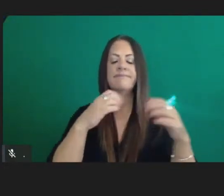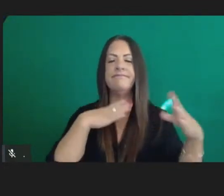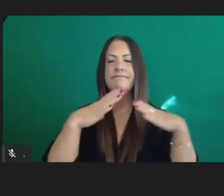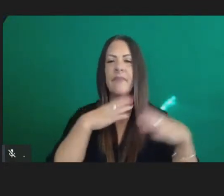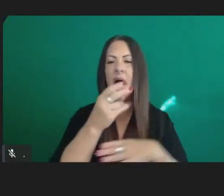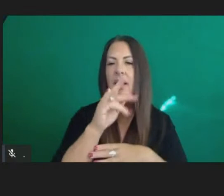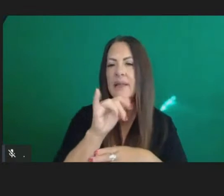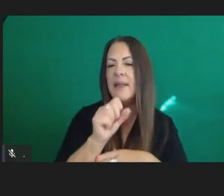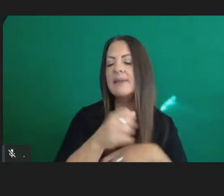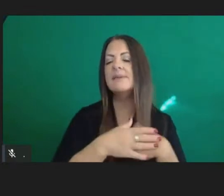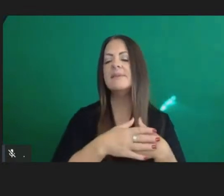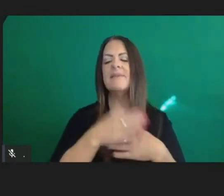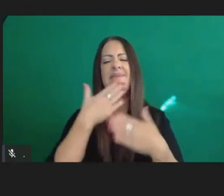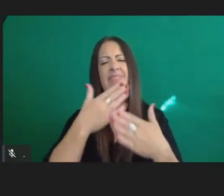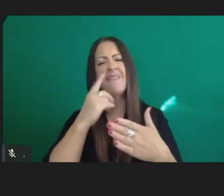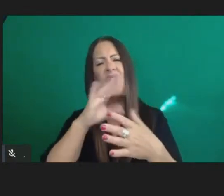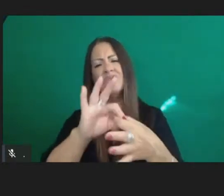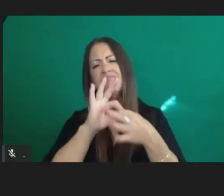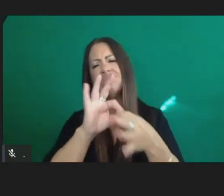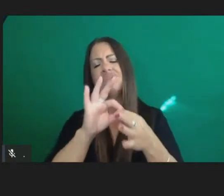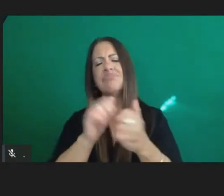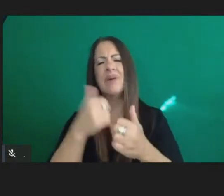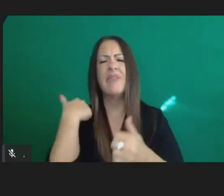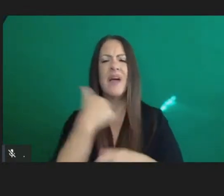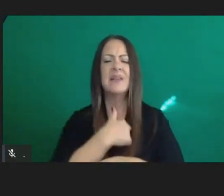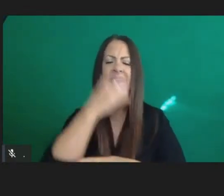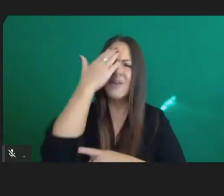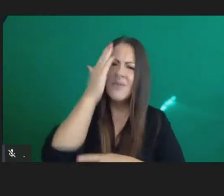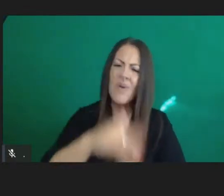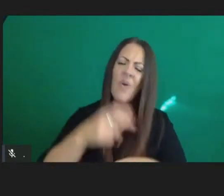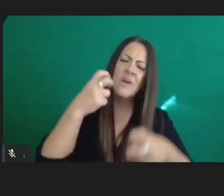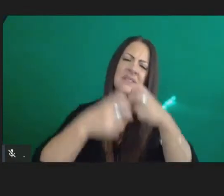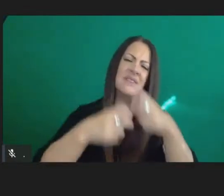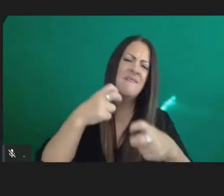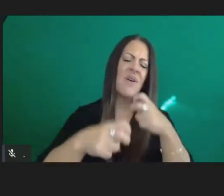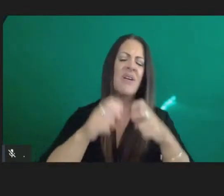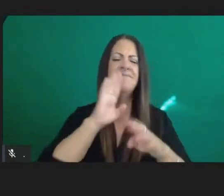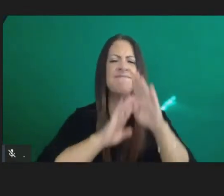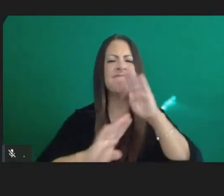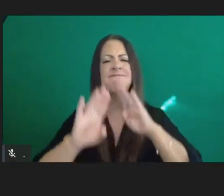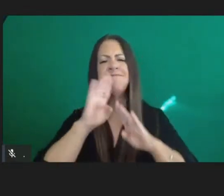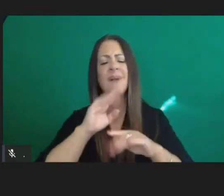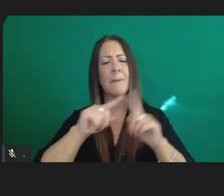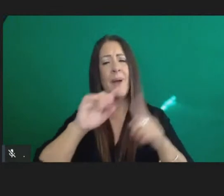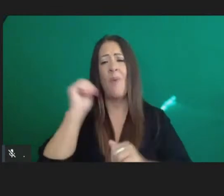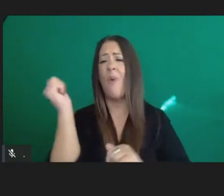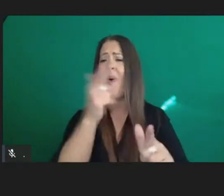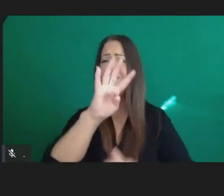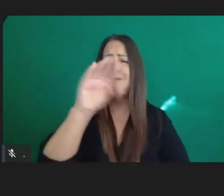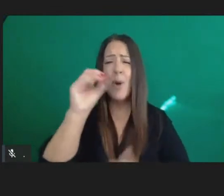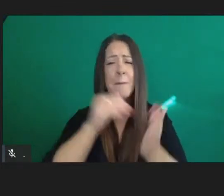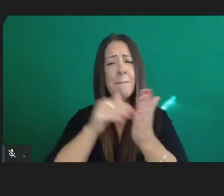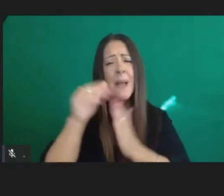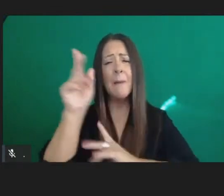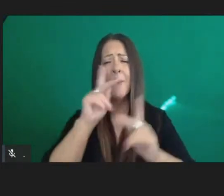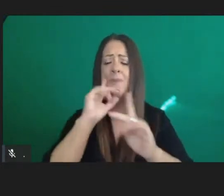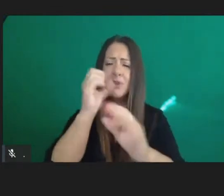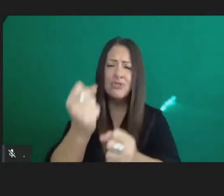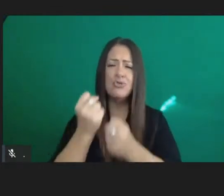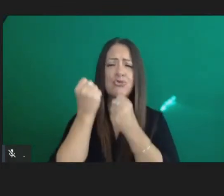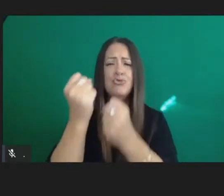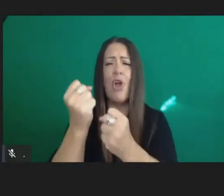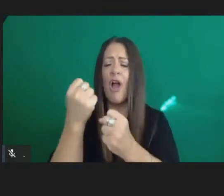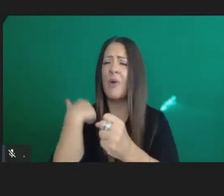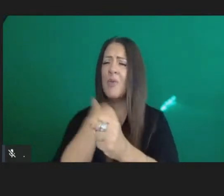for continuing to work with us. I know it's difficult, but 40 million strong, we've done it before. We will continue